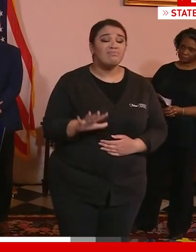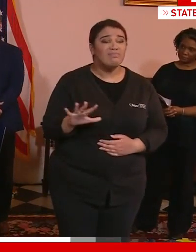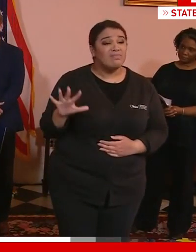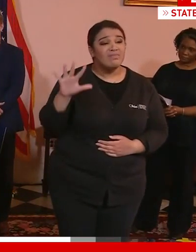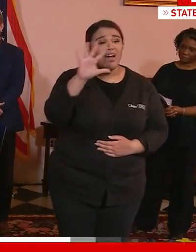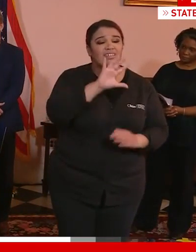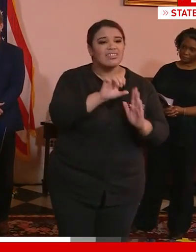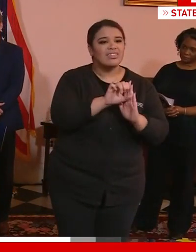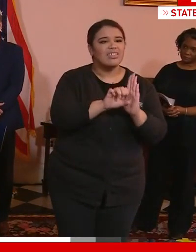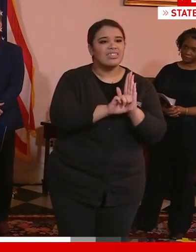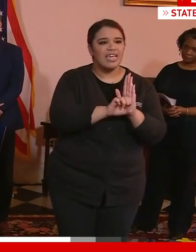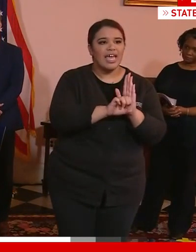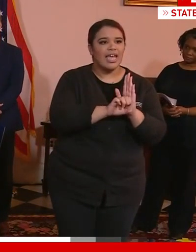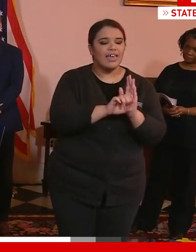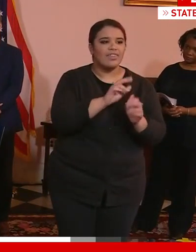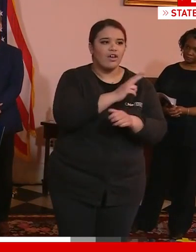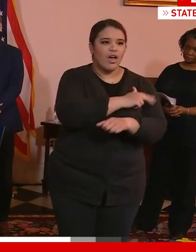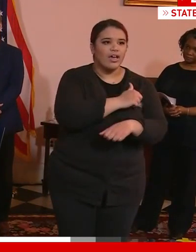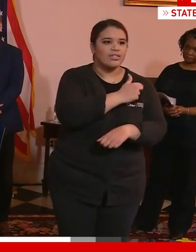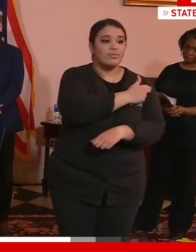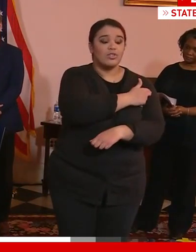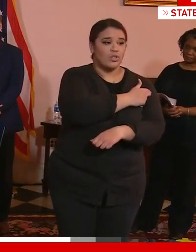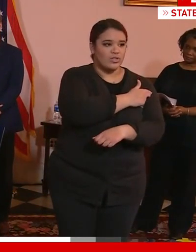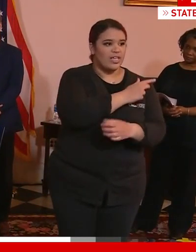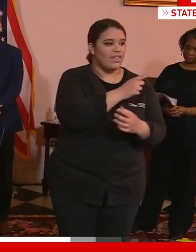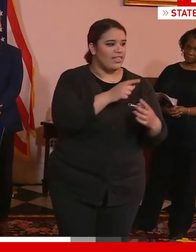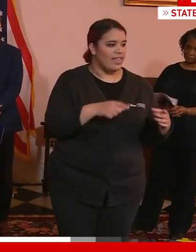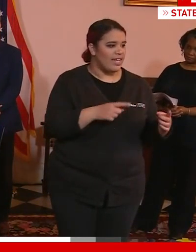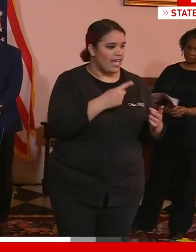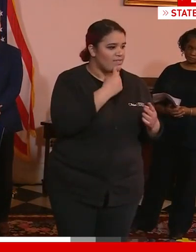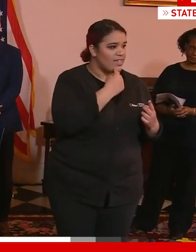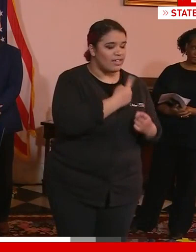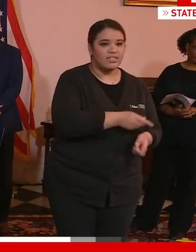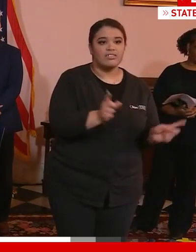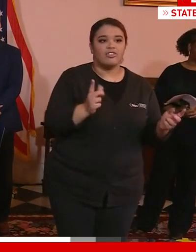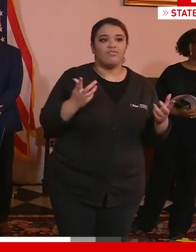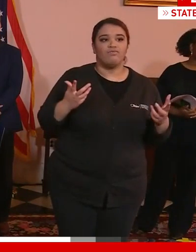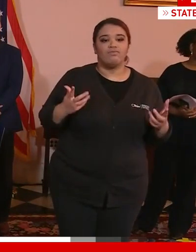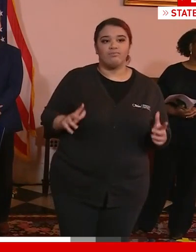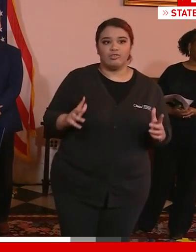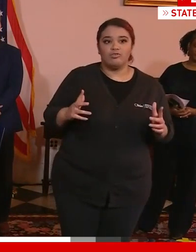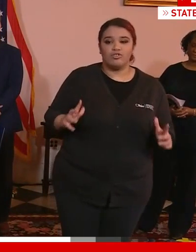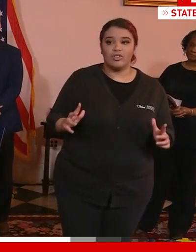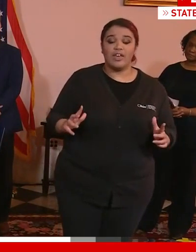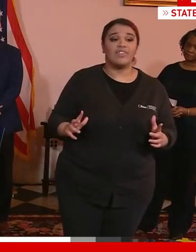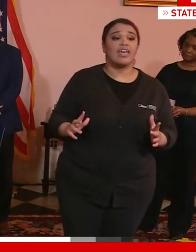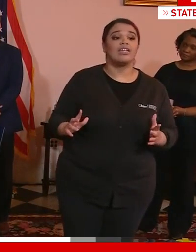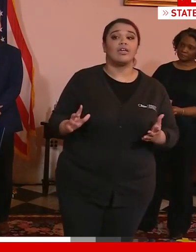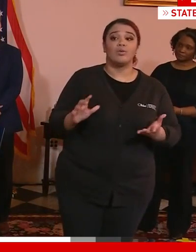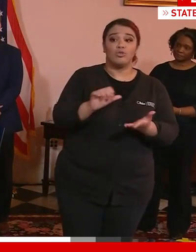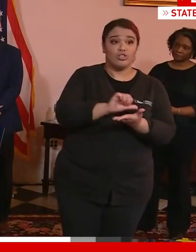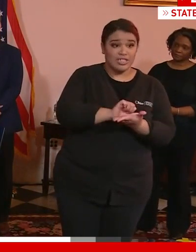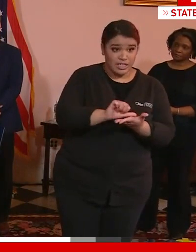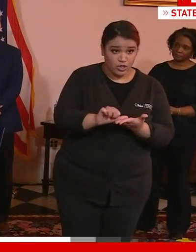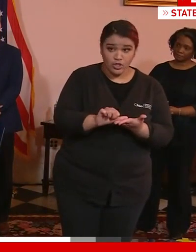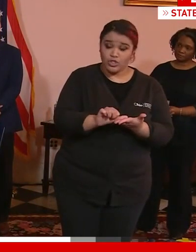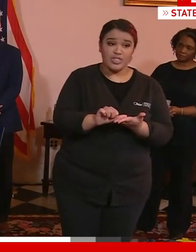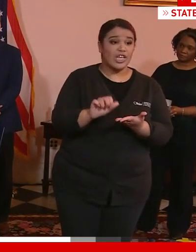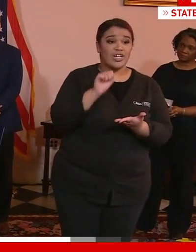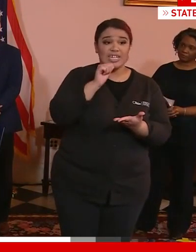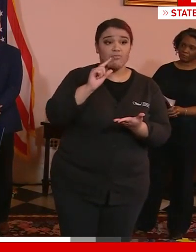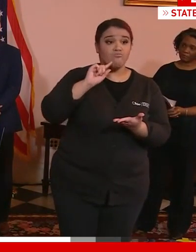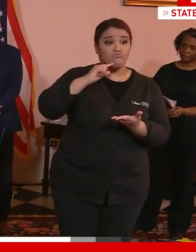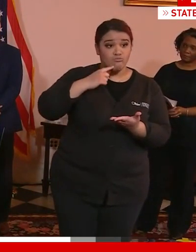small hospitals alike, have announced that they are delaying procedures that can safely be delayed. And